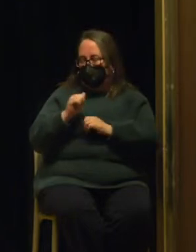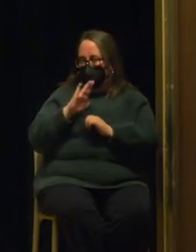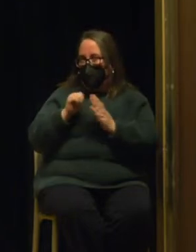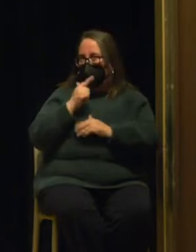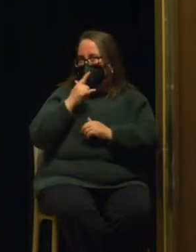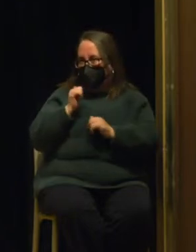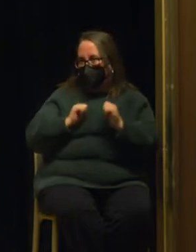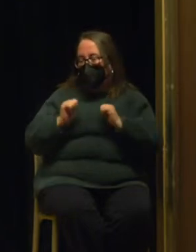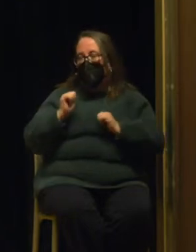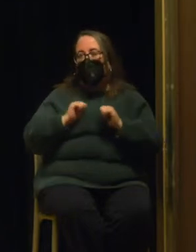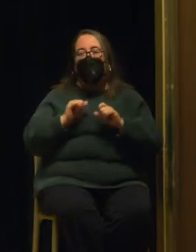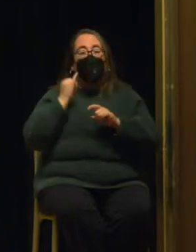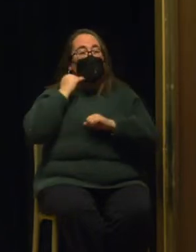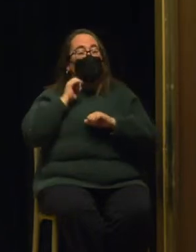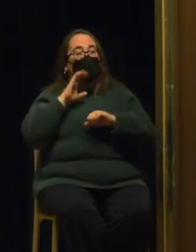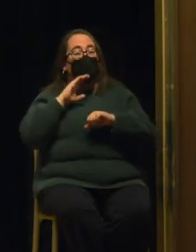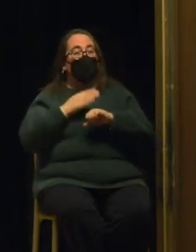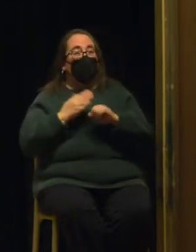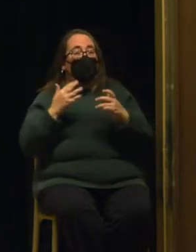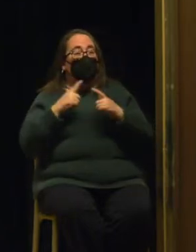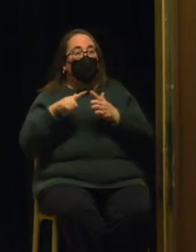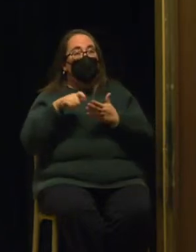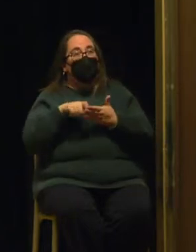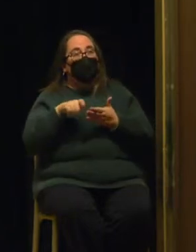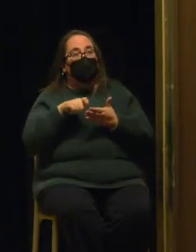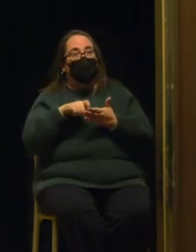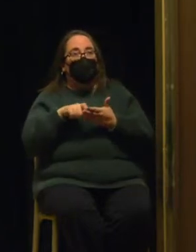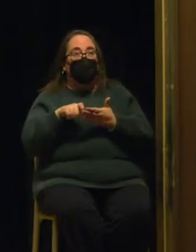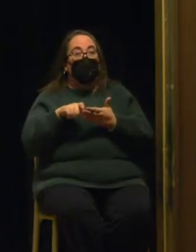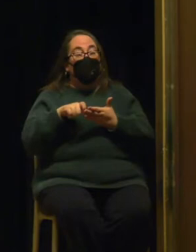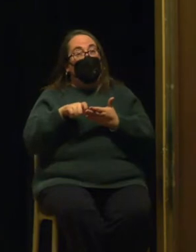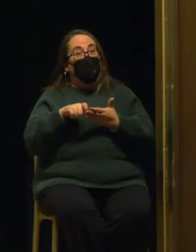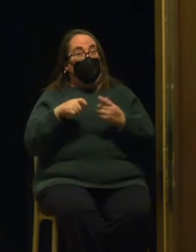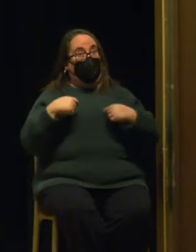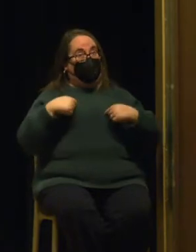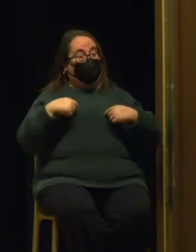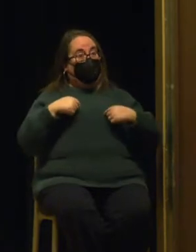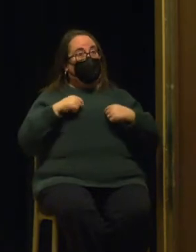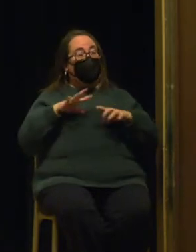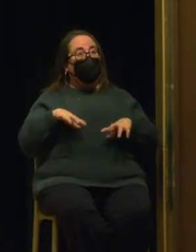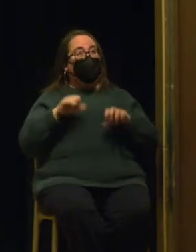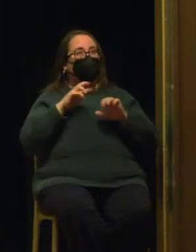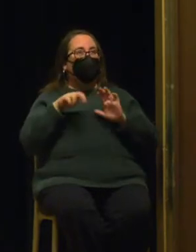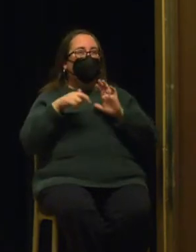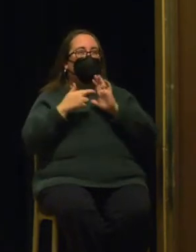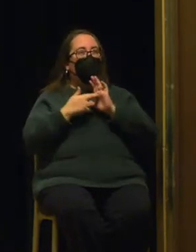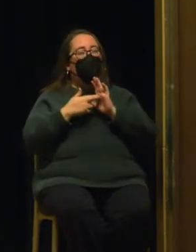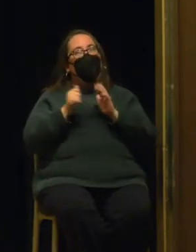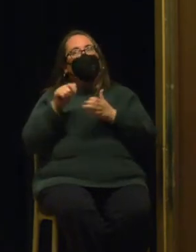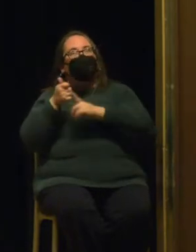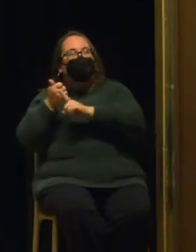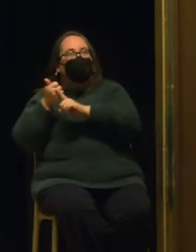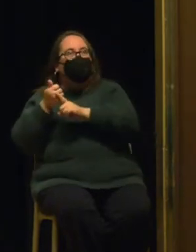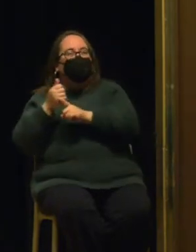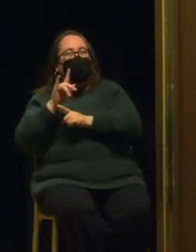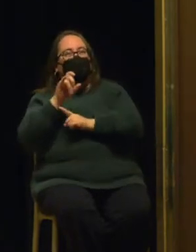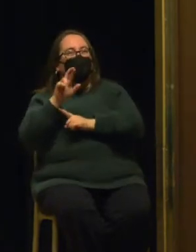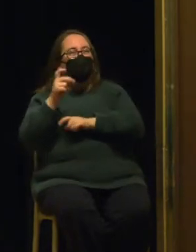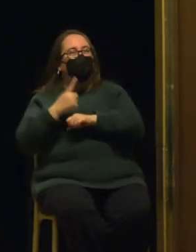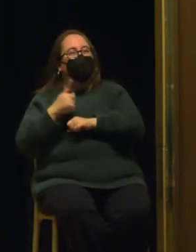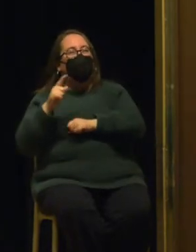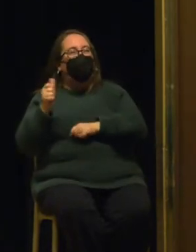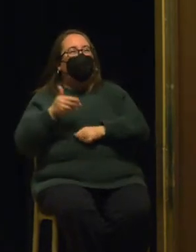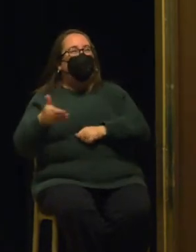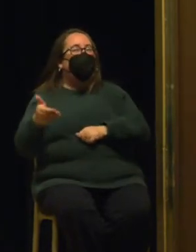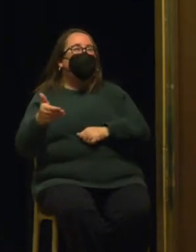But if she wants to, you know, write you in for a career day, I would love for you to be on Abbott as like a guest. Oh, that's a good you idea.